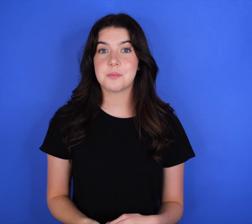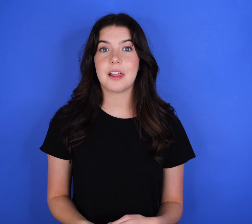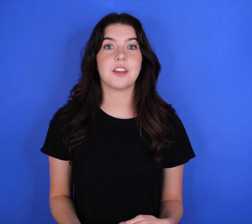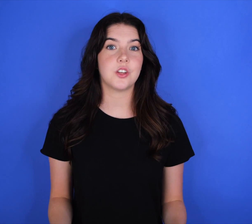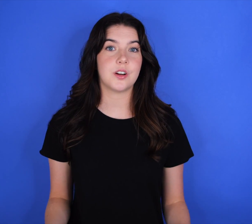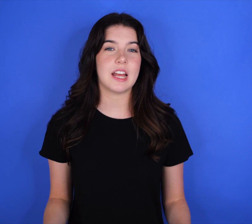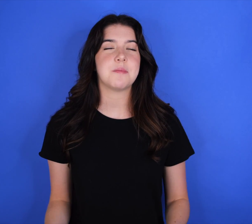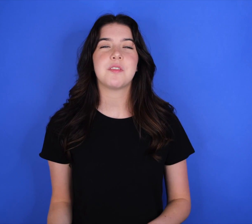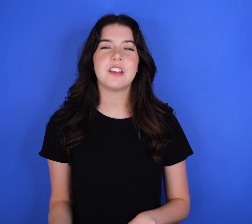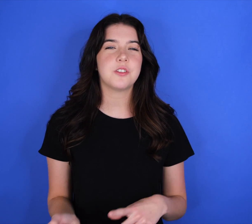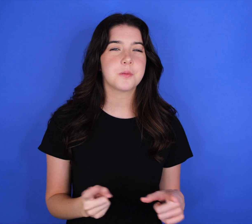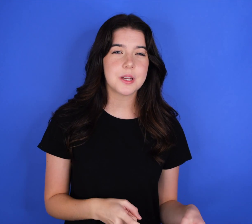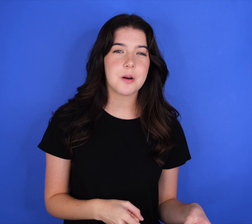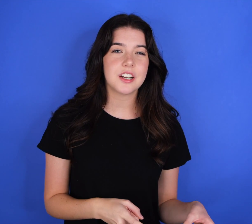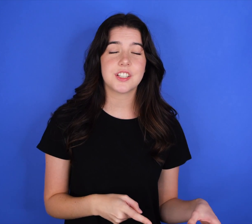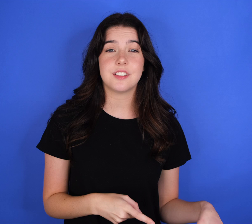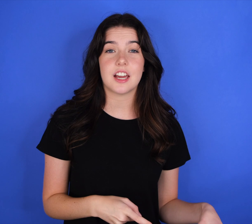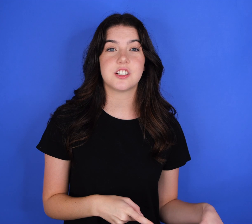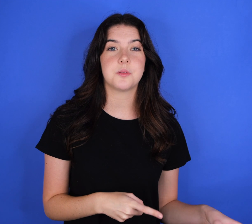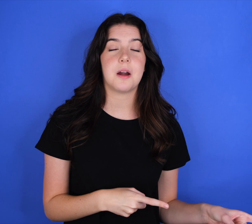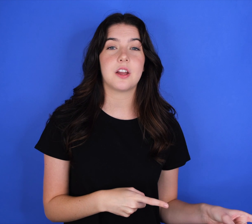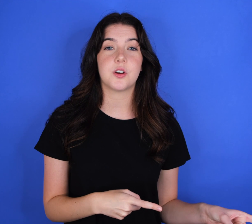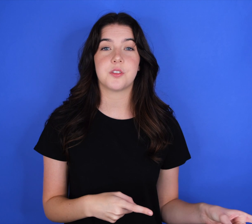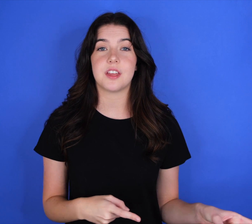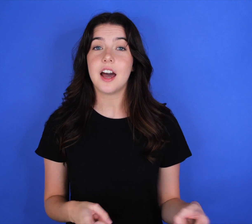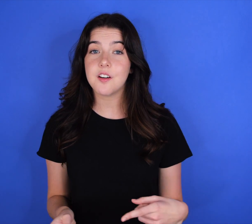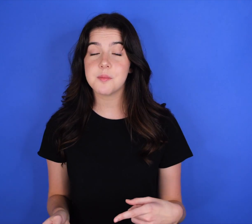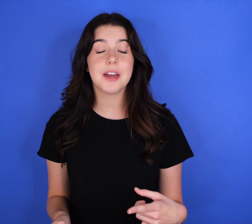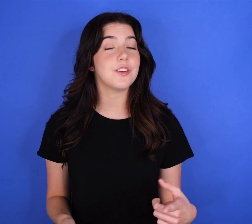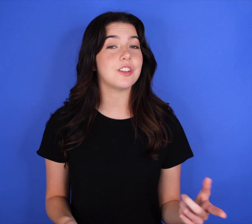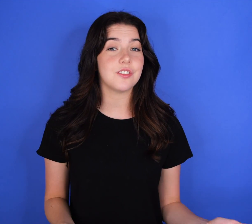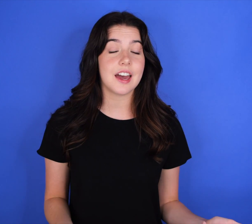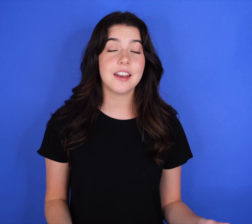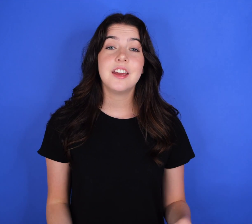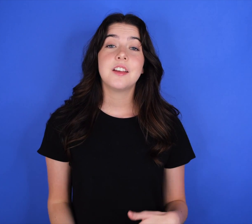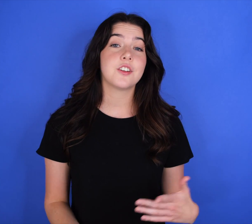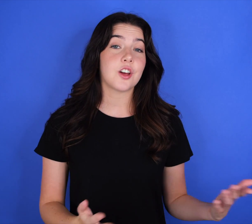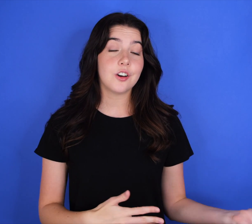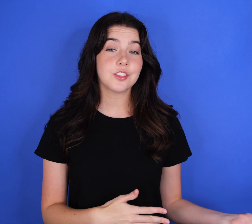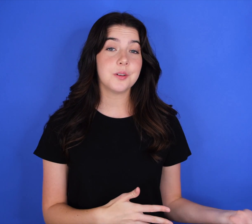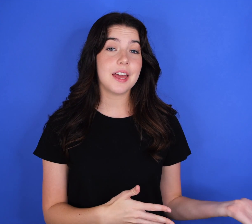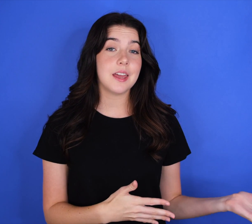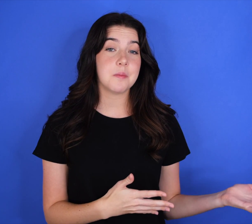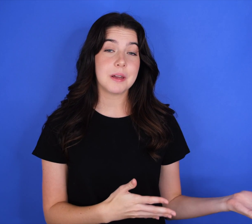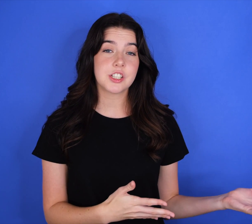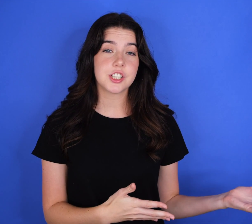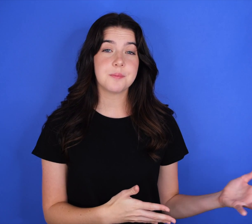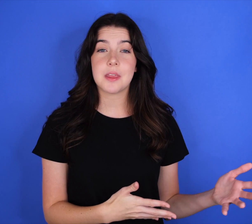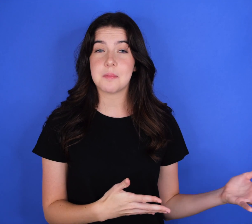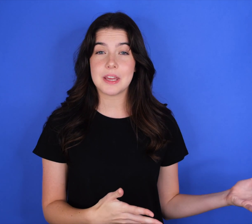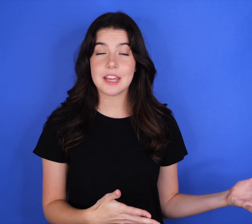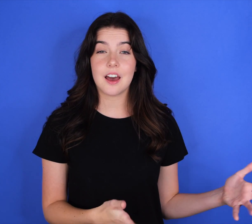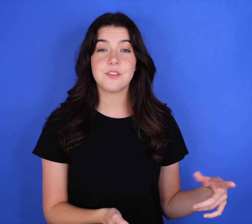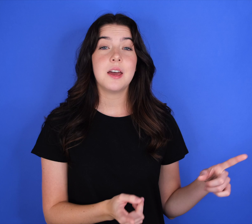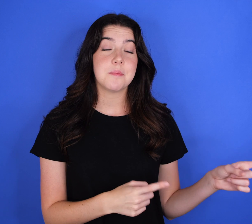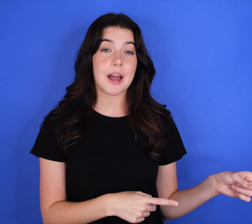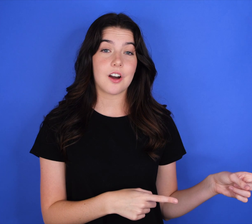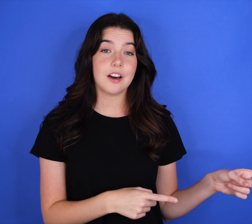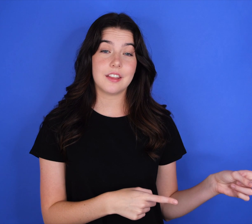spelling your name. If you need to re-watch the section where I go through the alphabet, you can do that. There's also a picture and a PDF back on the